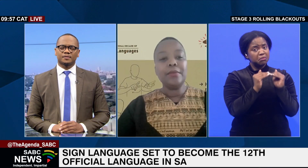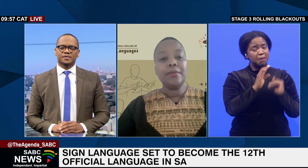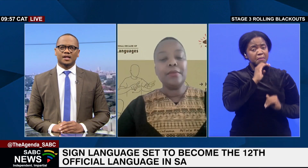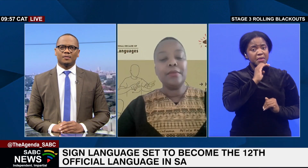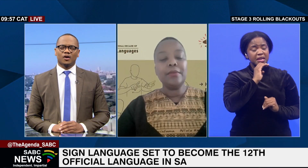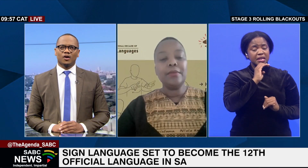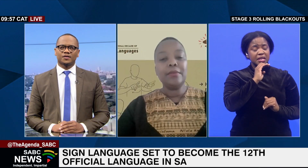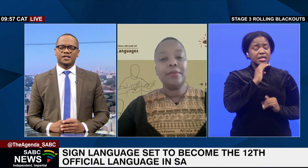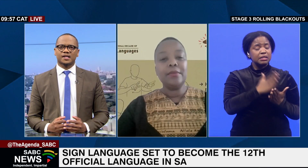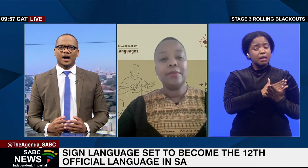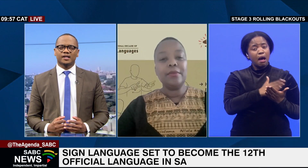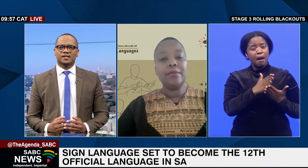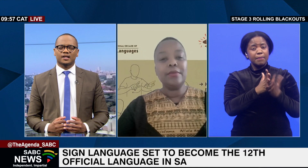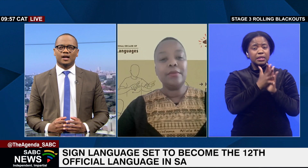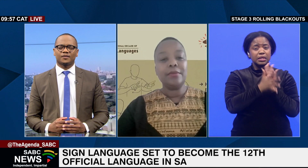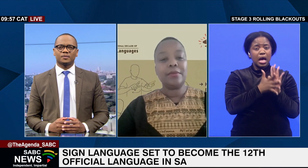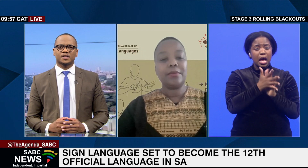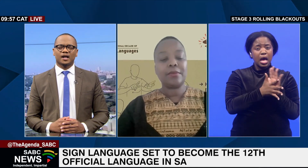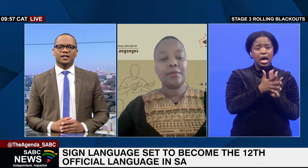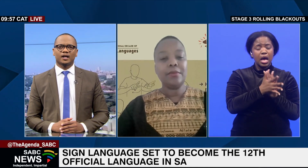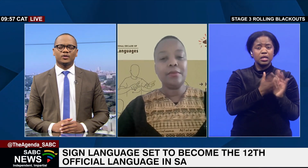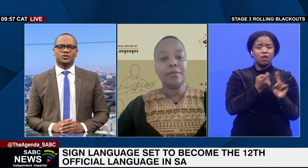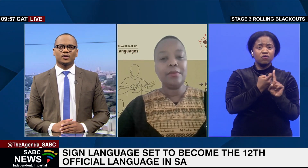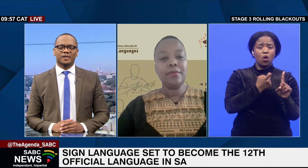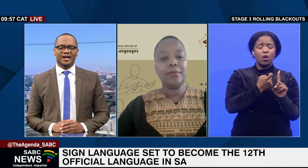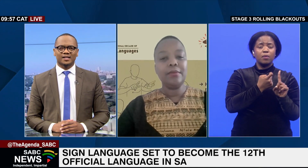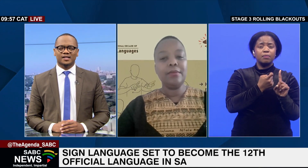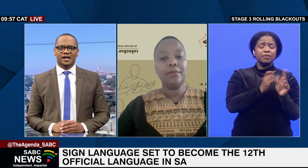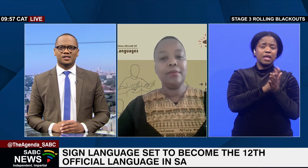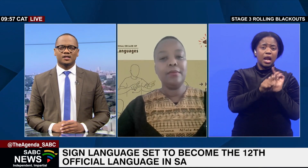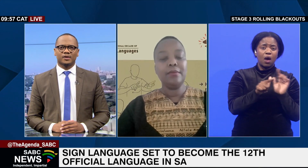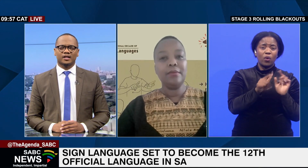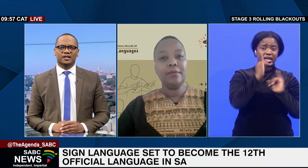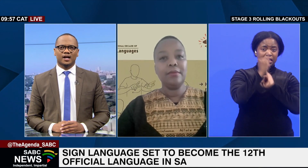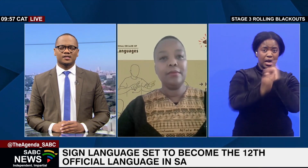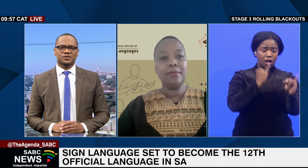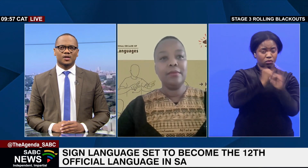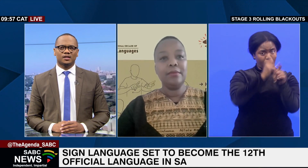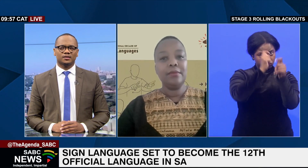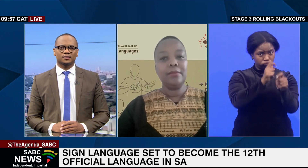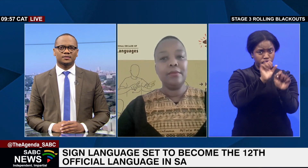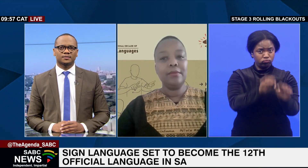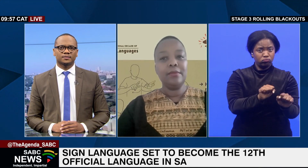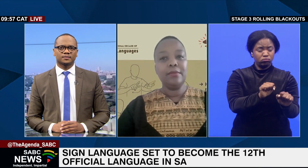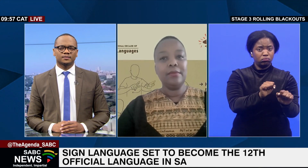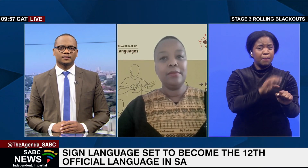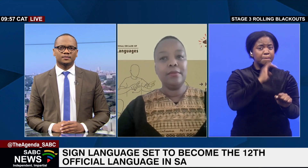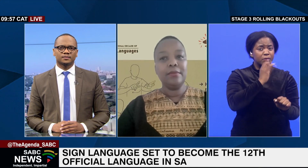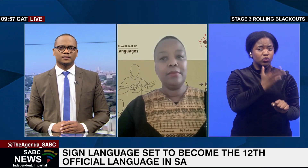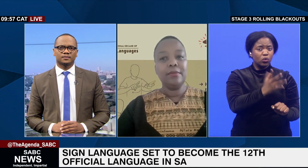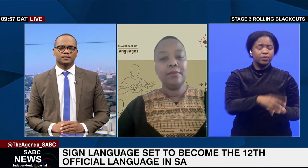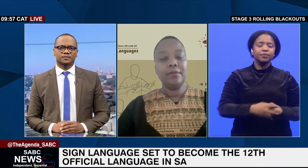that some of the signs that come from sign language would be internationally recognized as well?